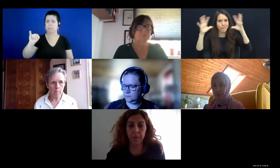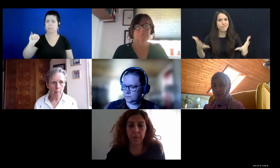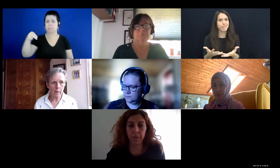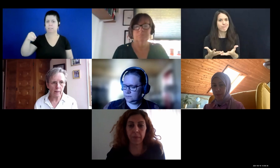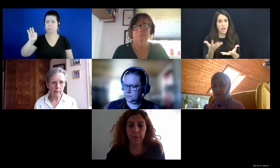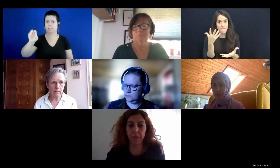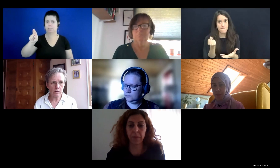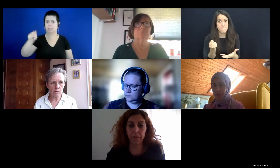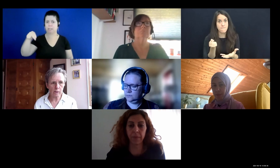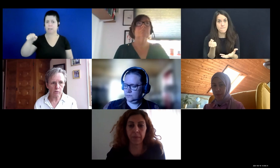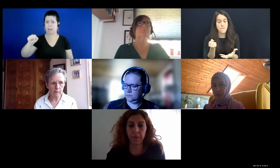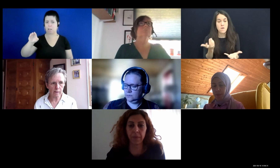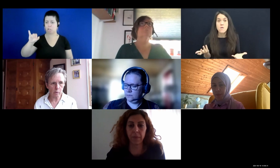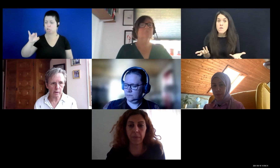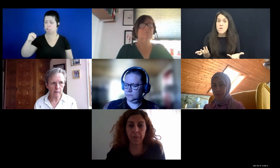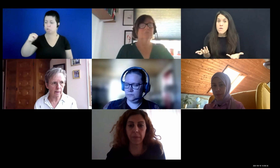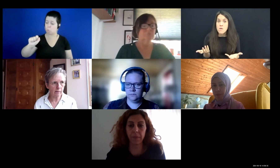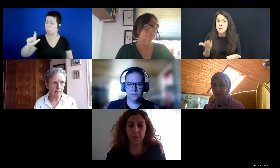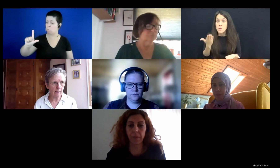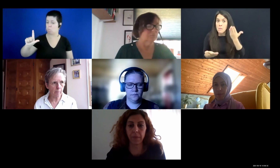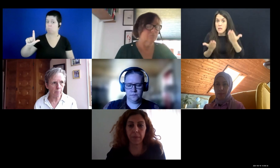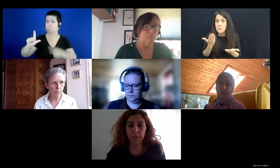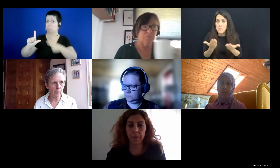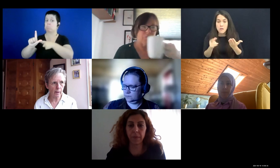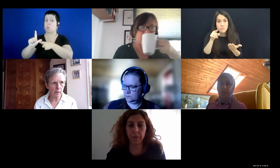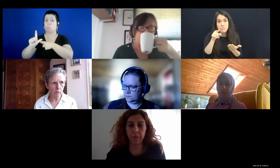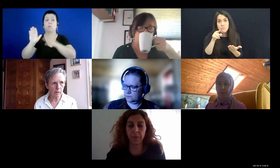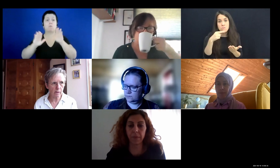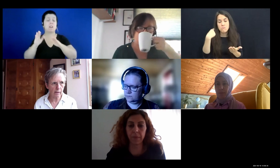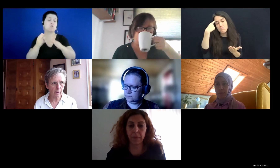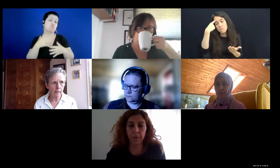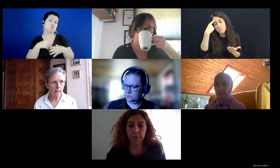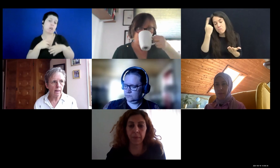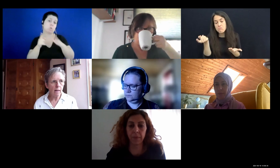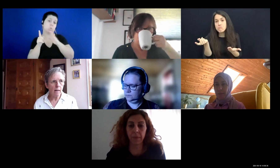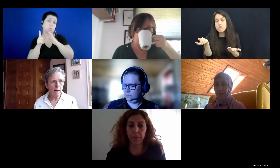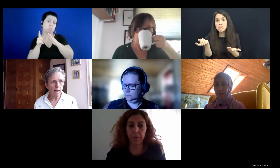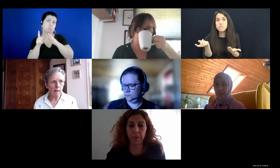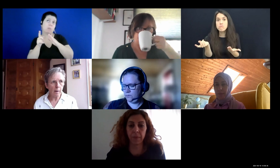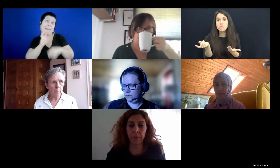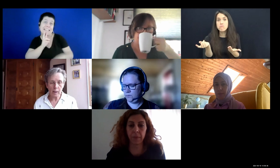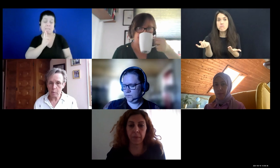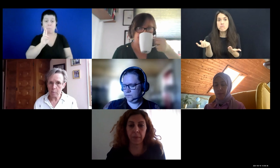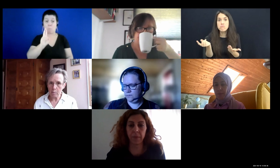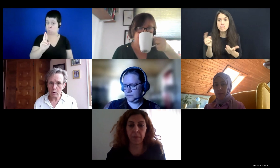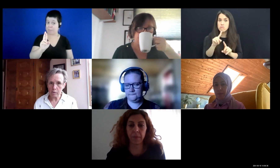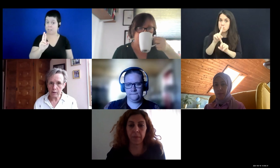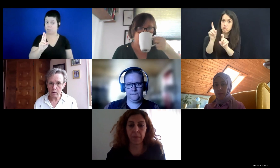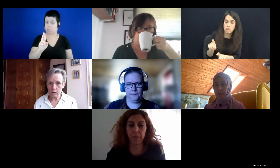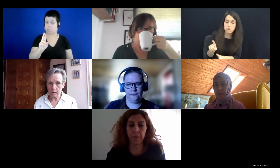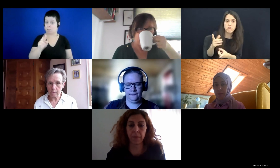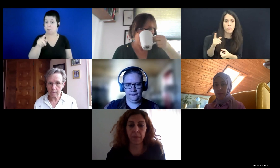way to address the question is, can you consider becoming a member